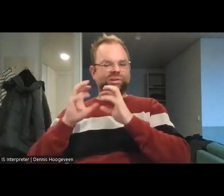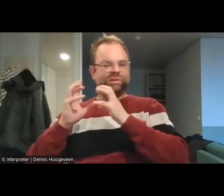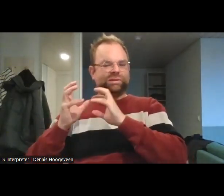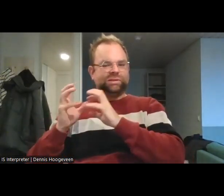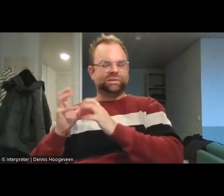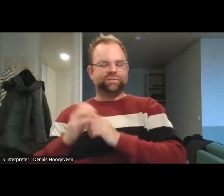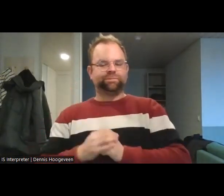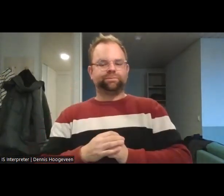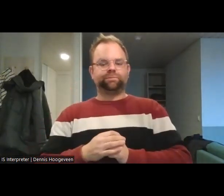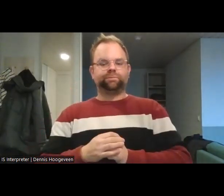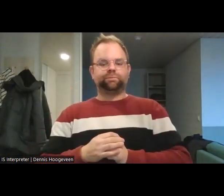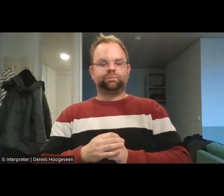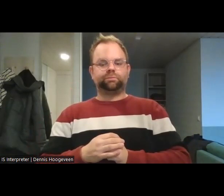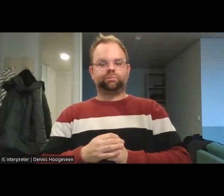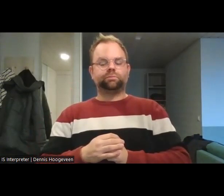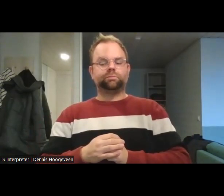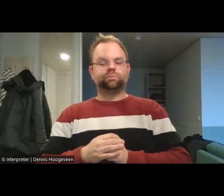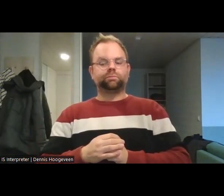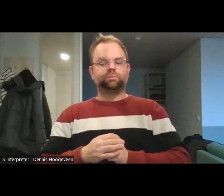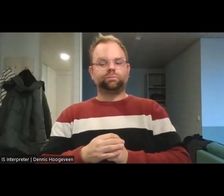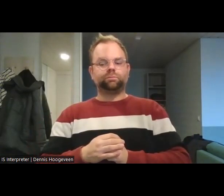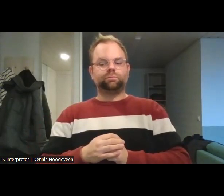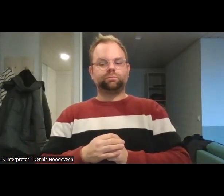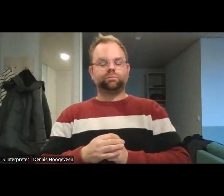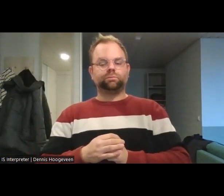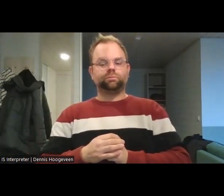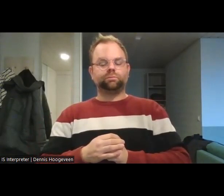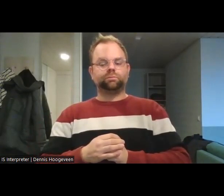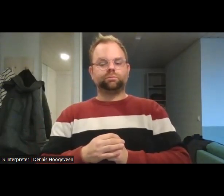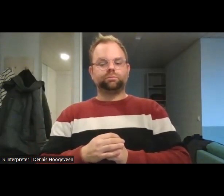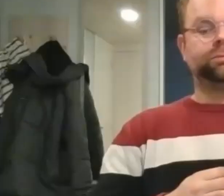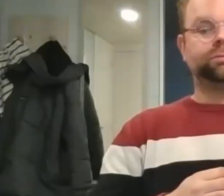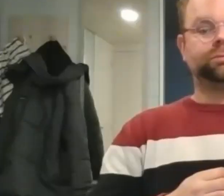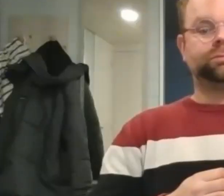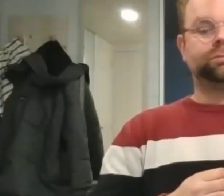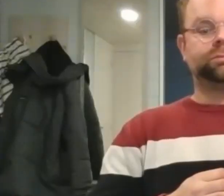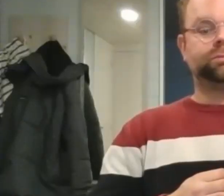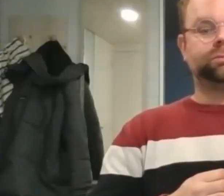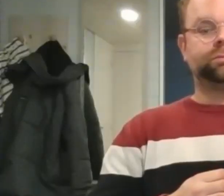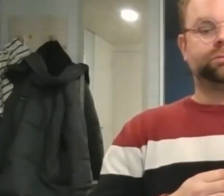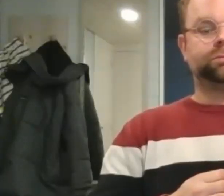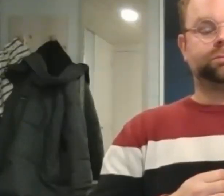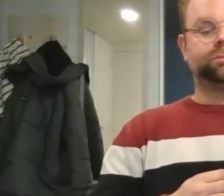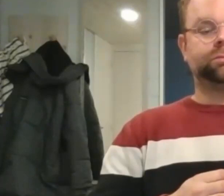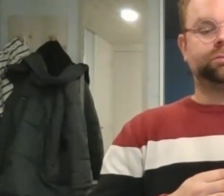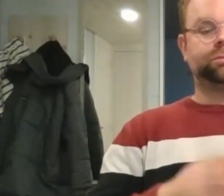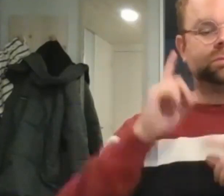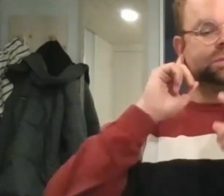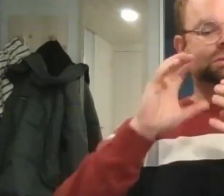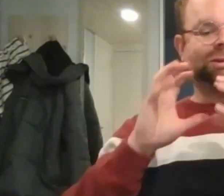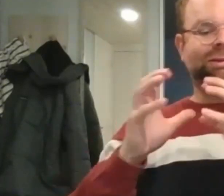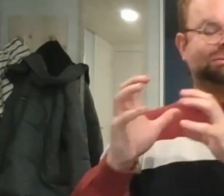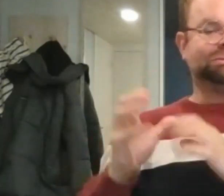especially the learning sessions, I will appreciate it really